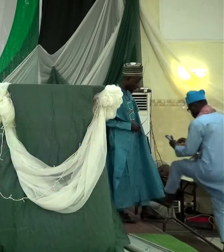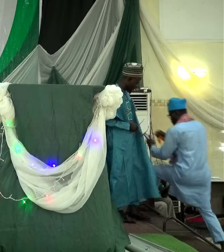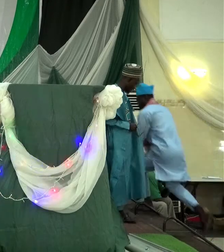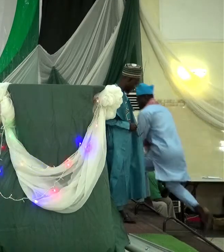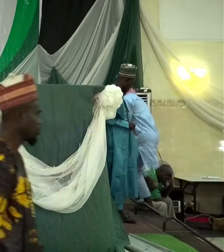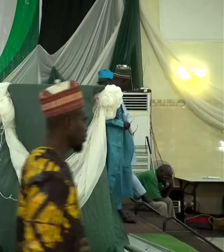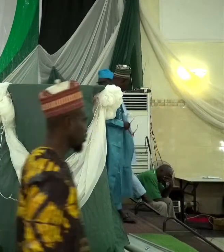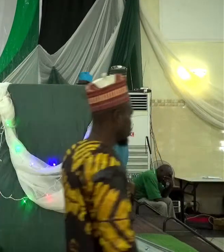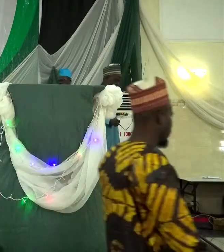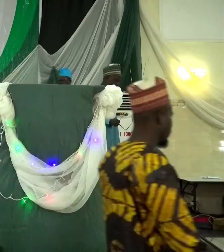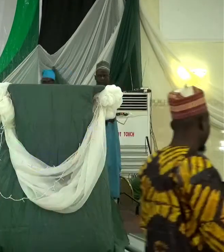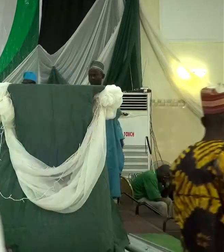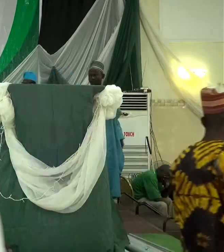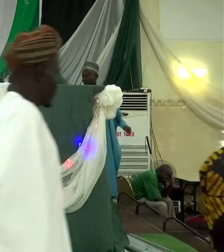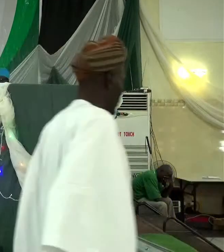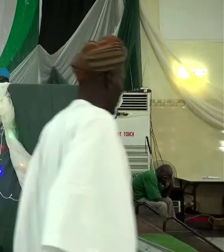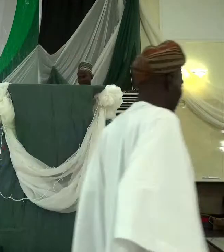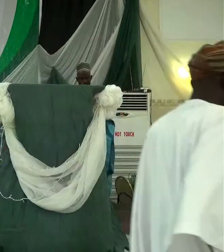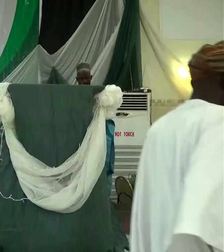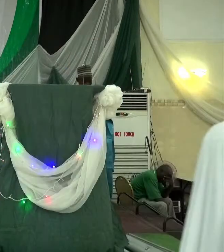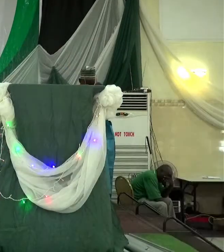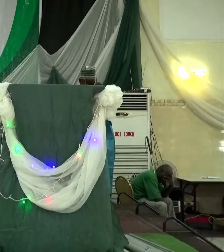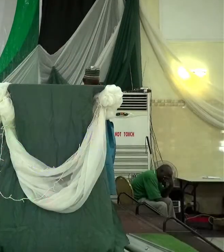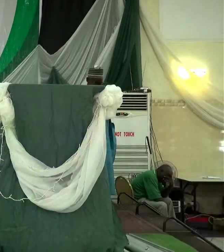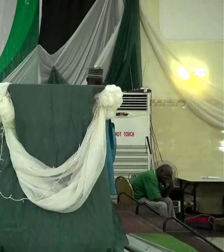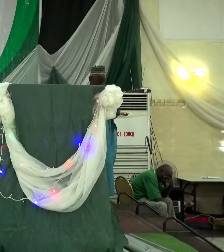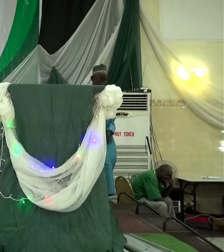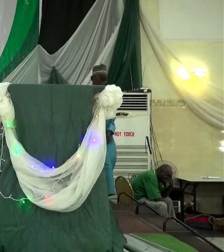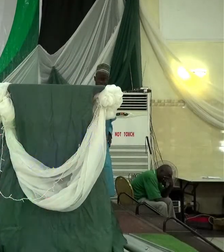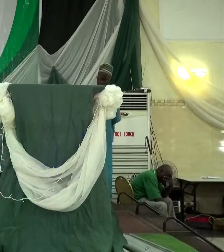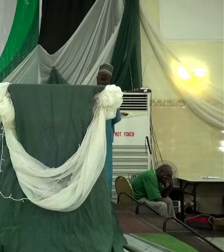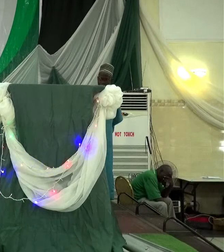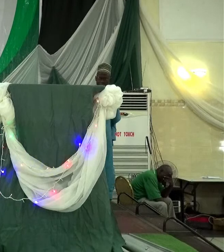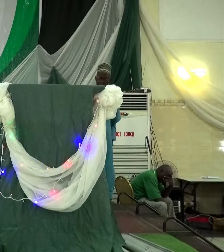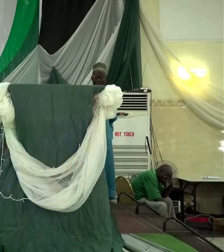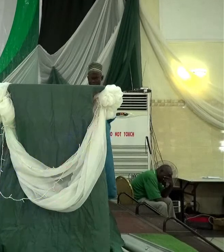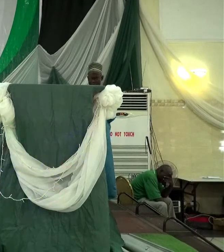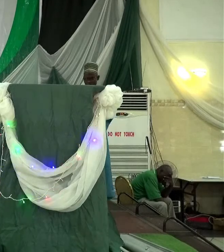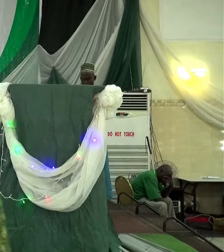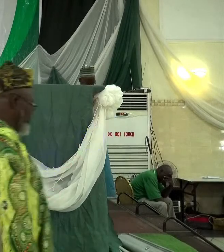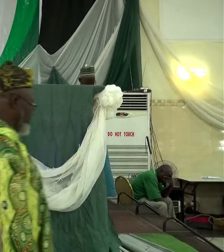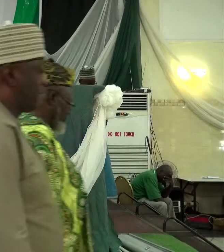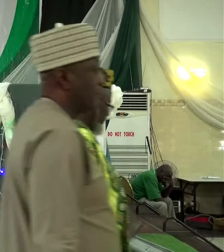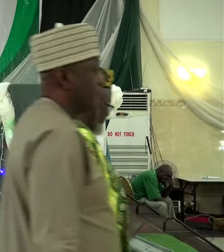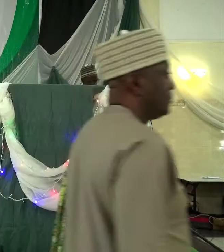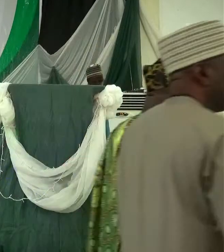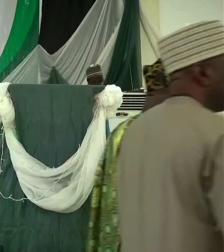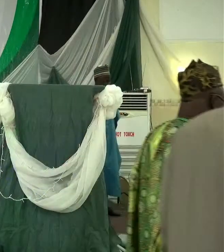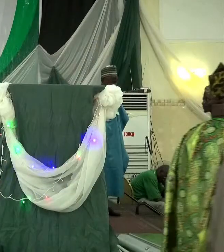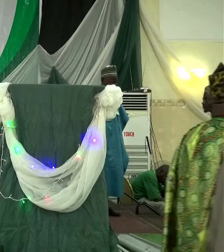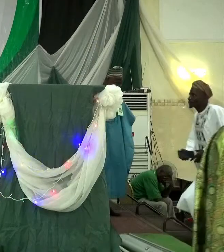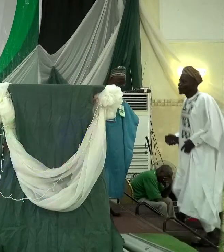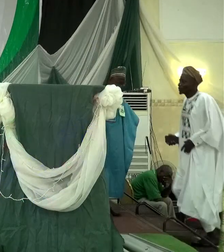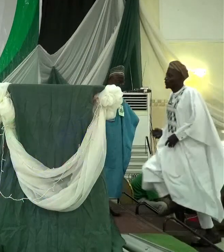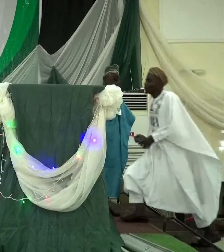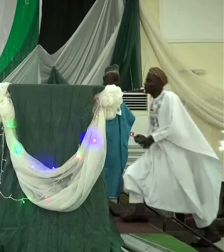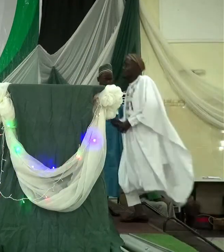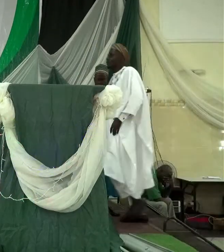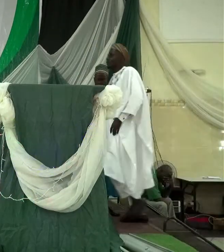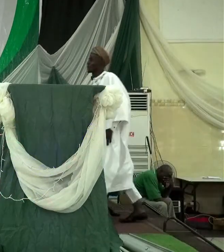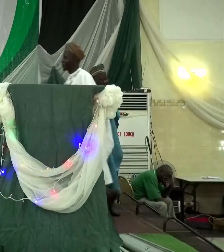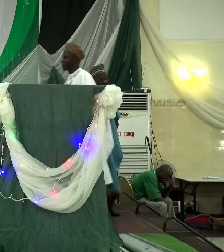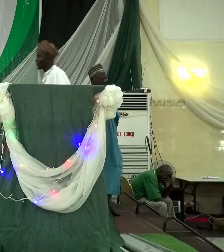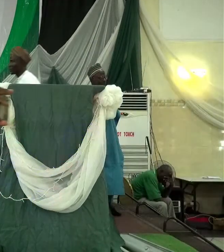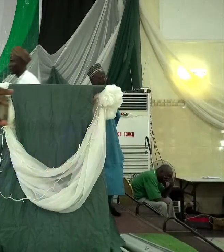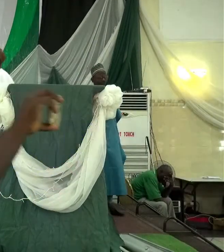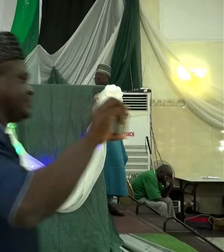Abdulrashid, Adekilu Toro, Bagi of Shaki, atawon tokuru miran. Nipinle Oyo ni o wa nkale lojo na. Alhaji Engineer Dahud